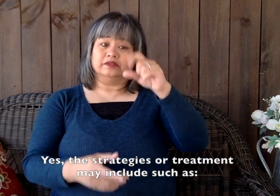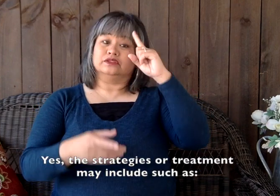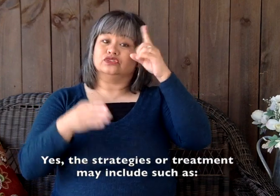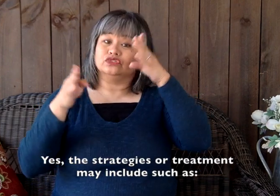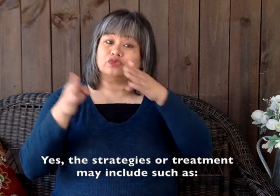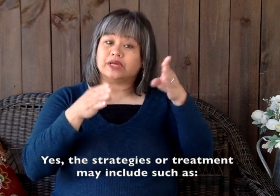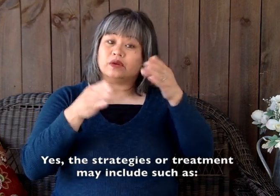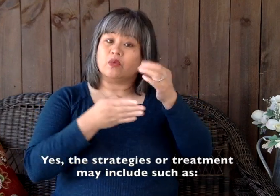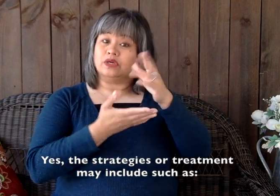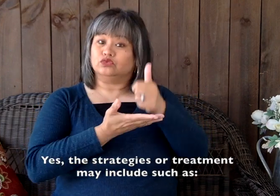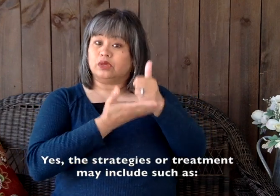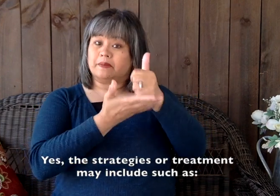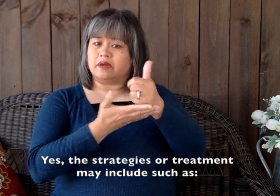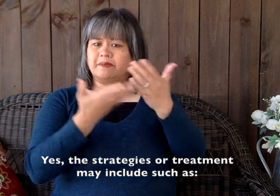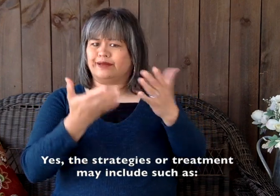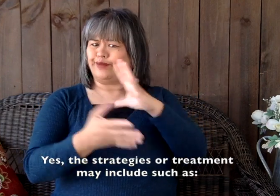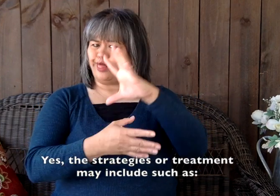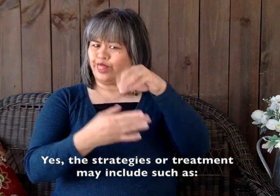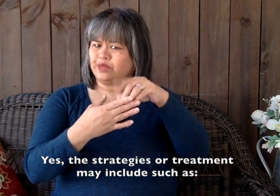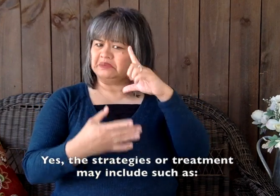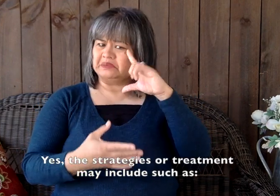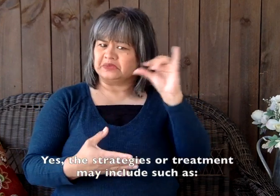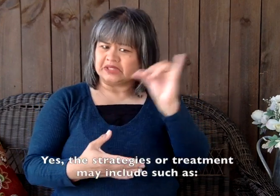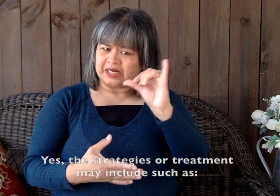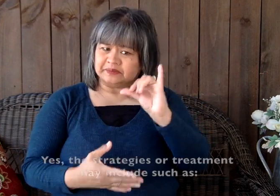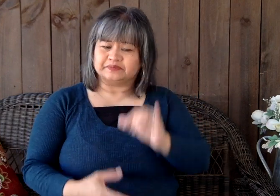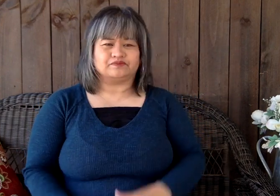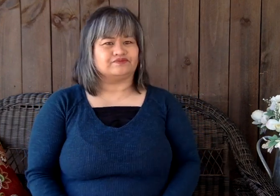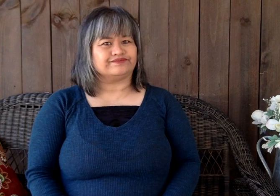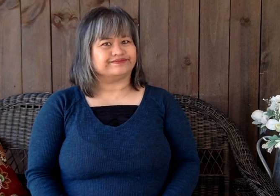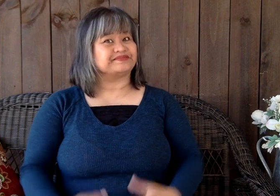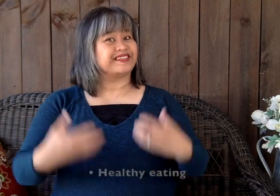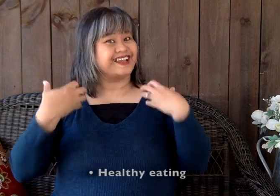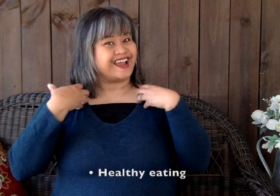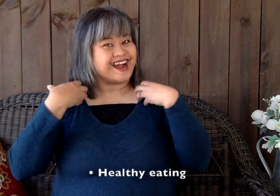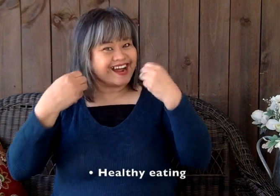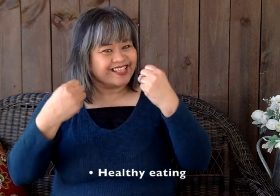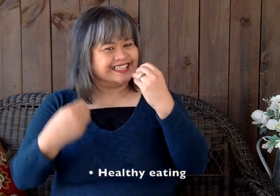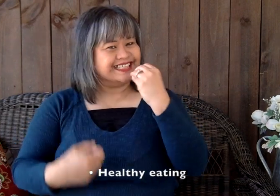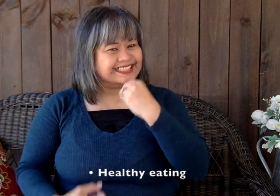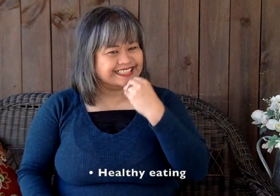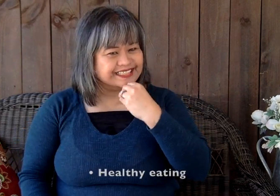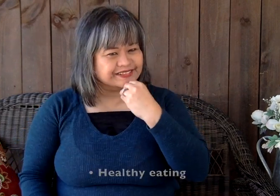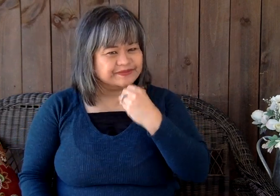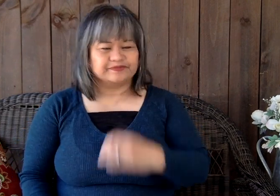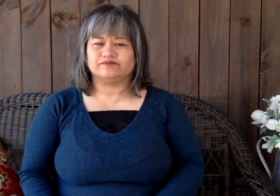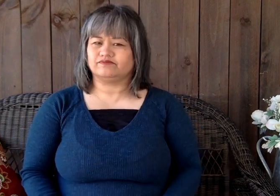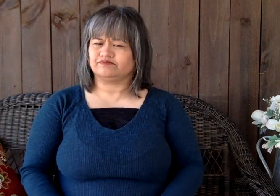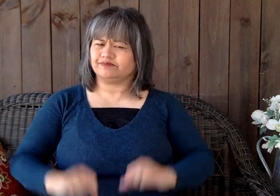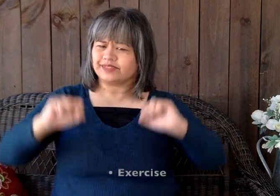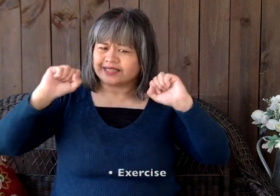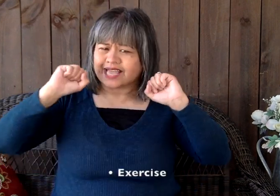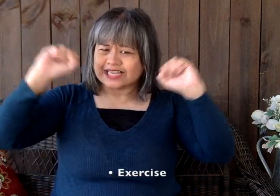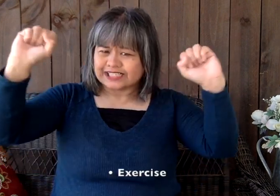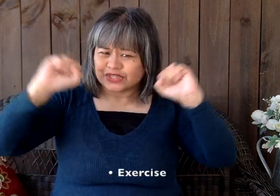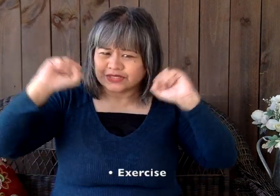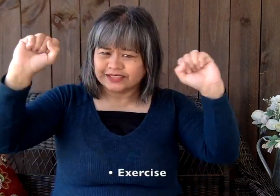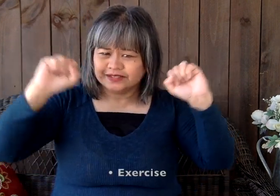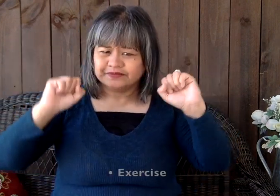Yes. The strategies or treatment may include such as healthy eating,